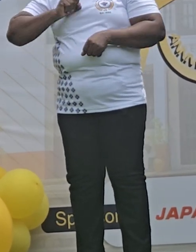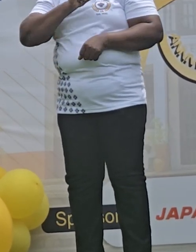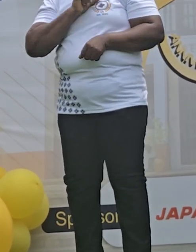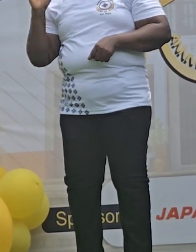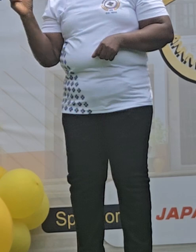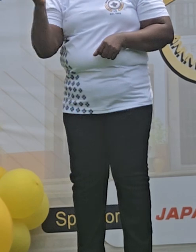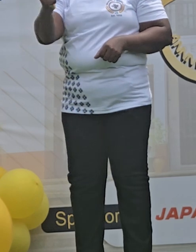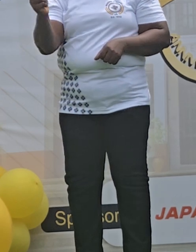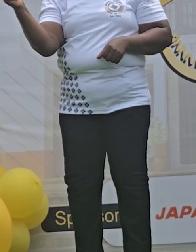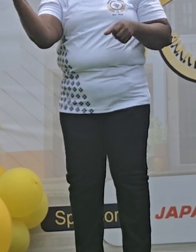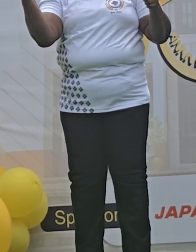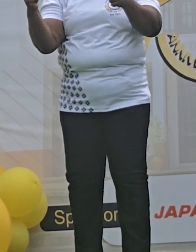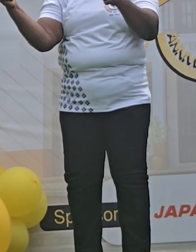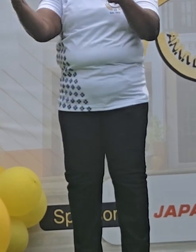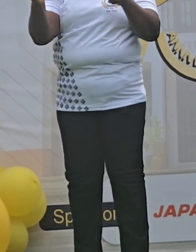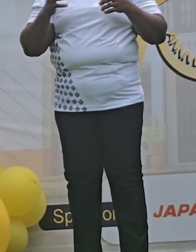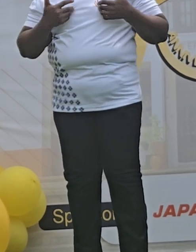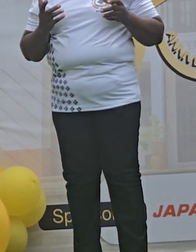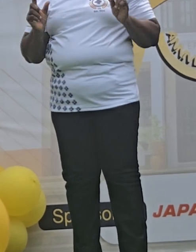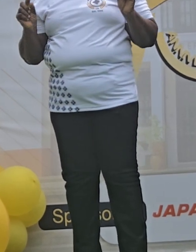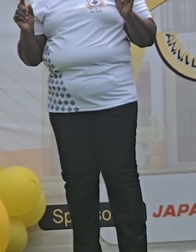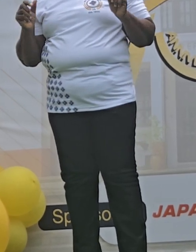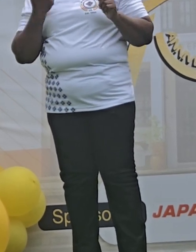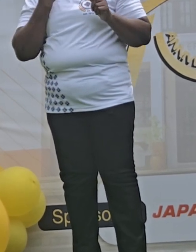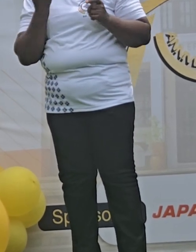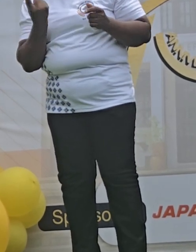to head and teach the two other